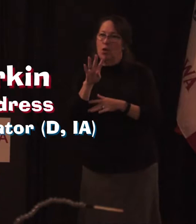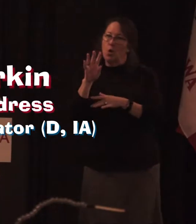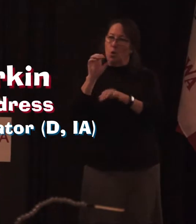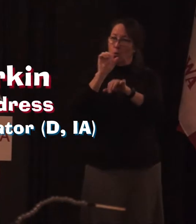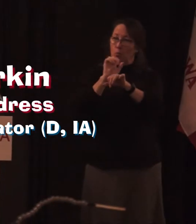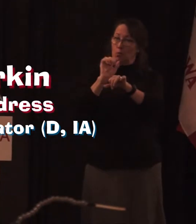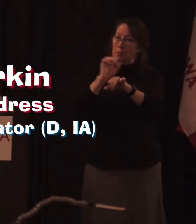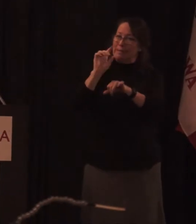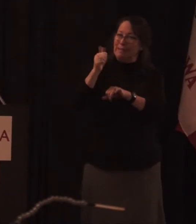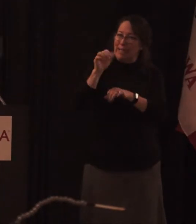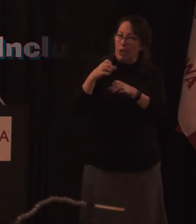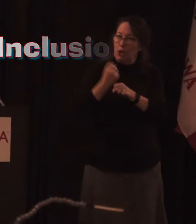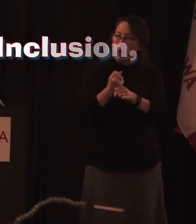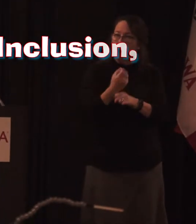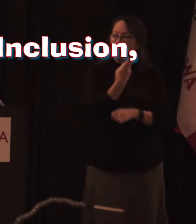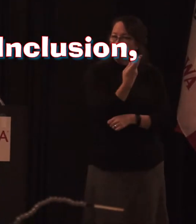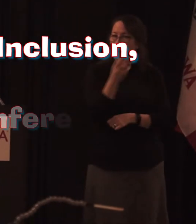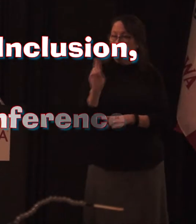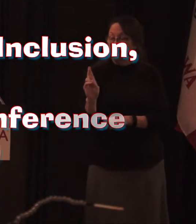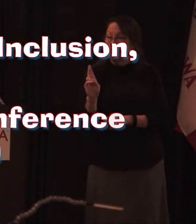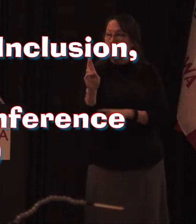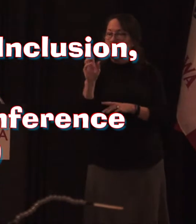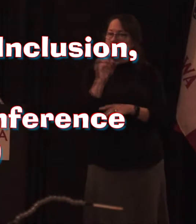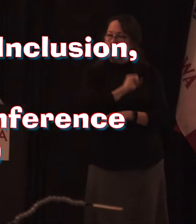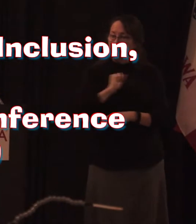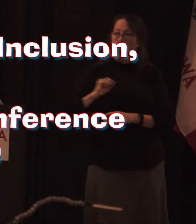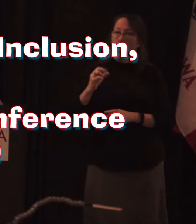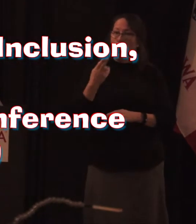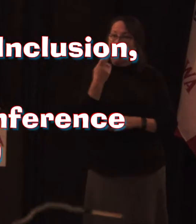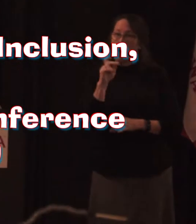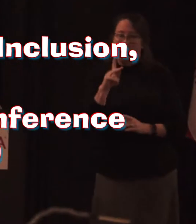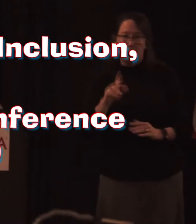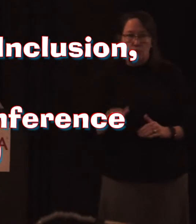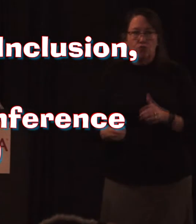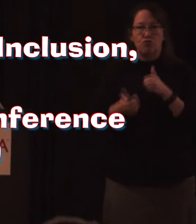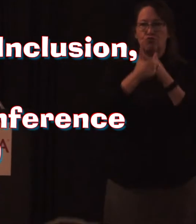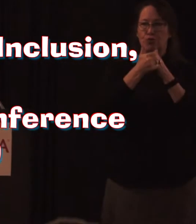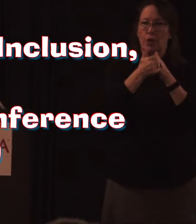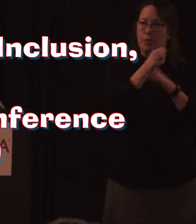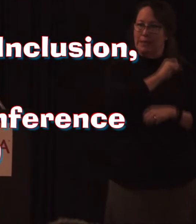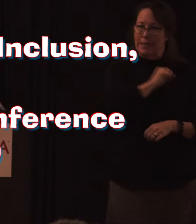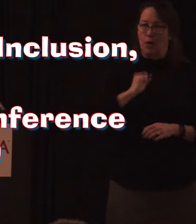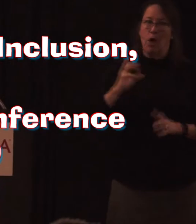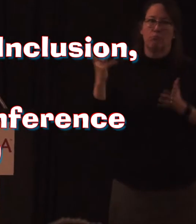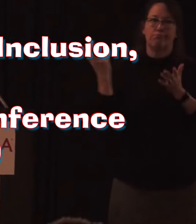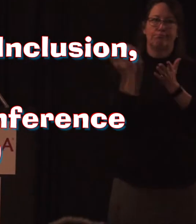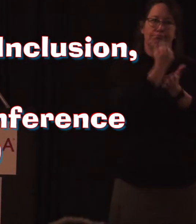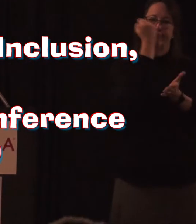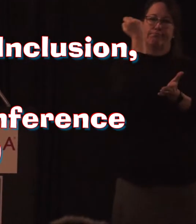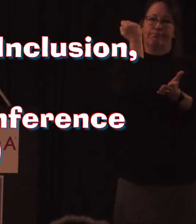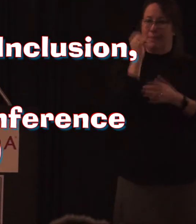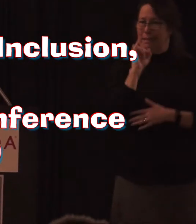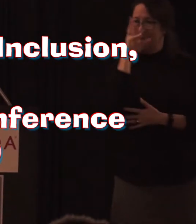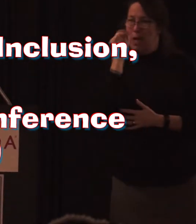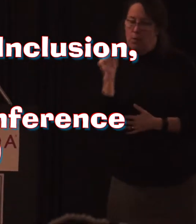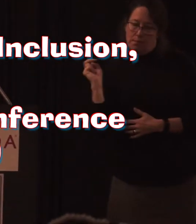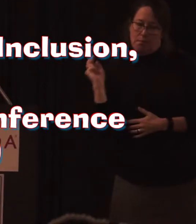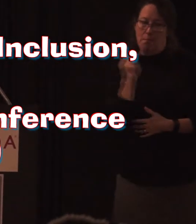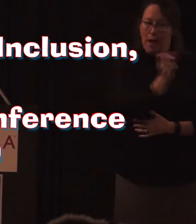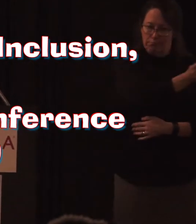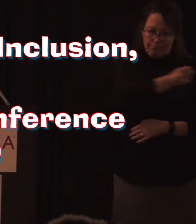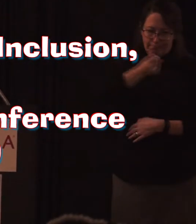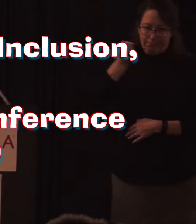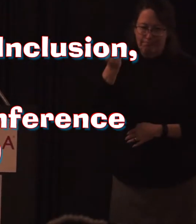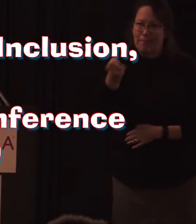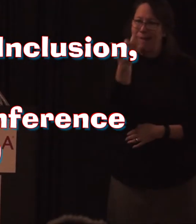serving 10 years in the U.S. House of Representatives, Senator Harkin challenged an incumbent senator and won. Iowans returned him to the